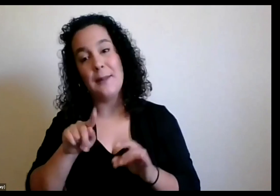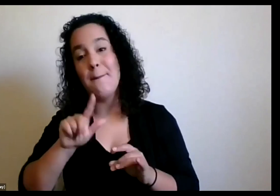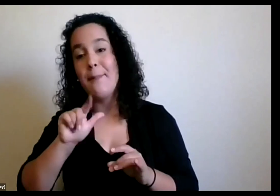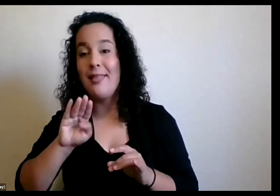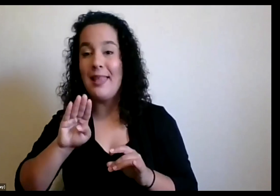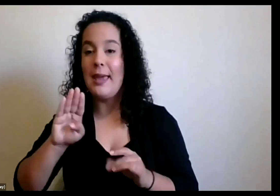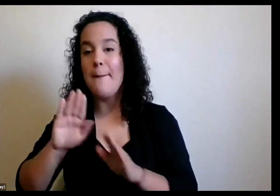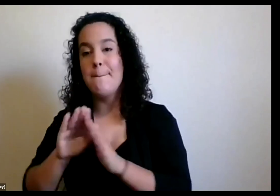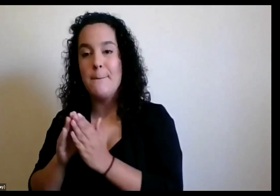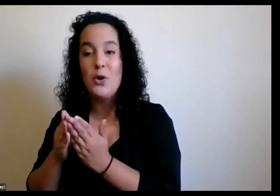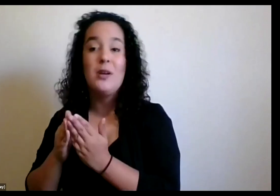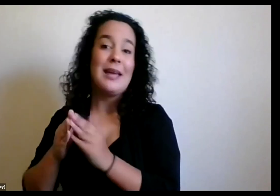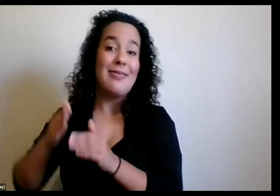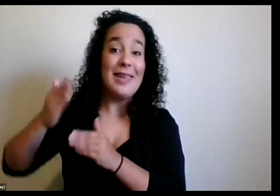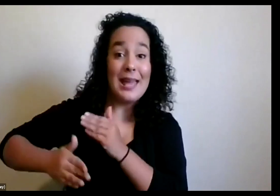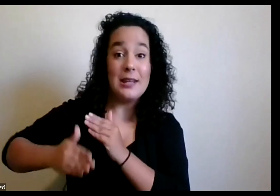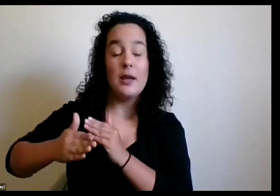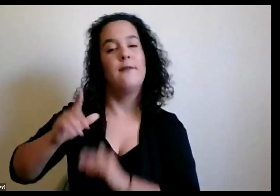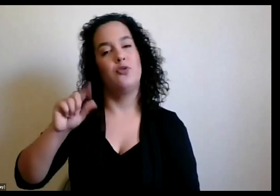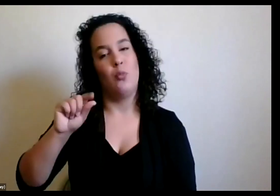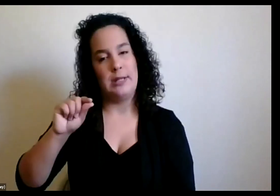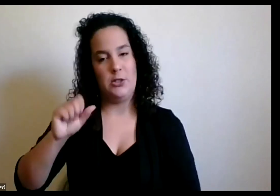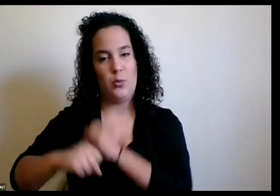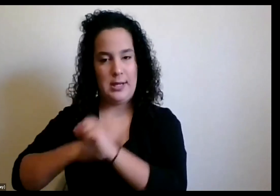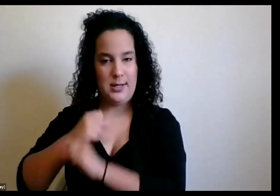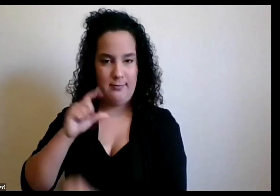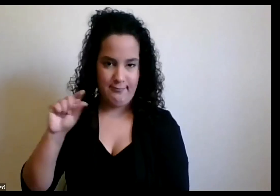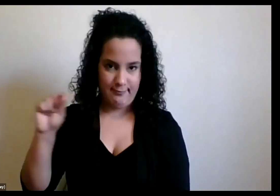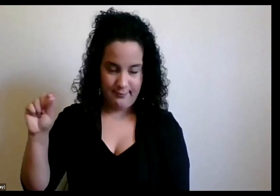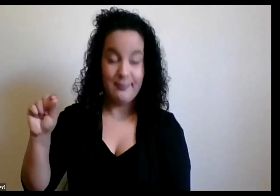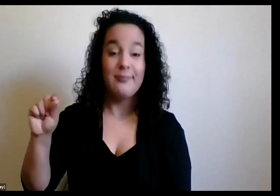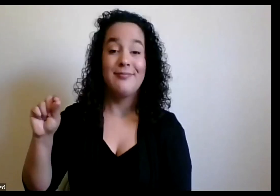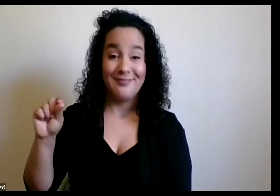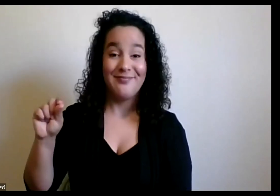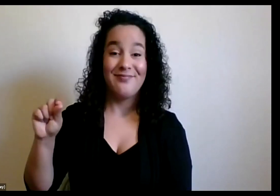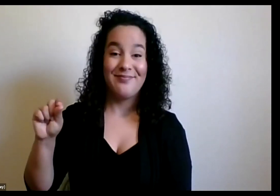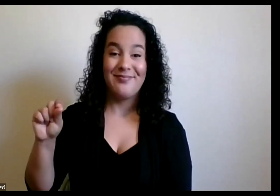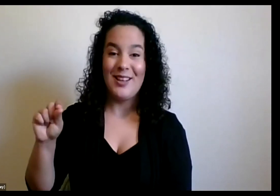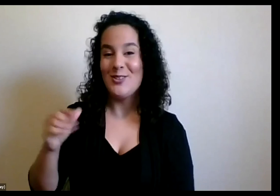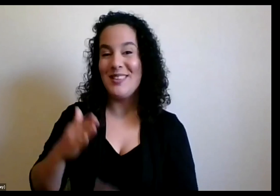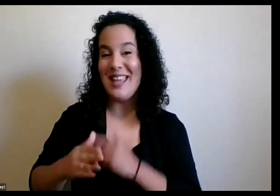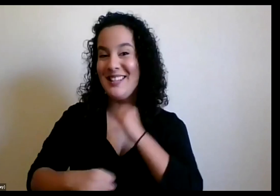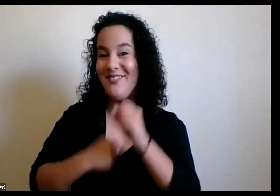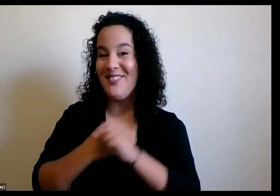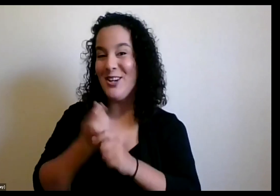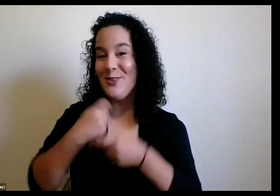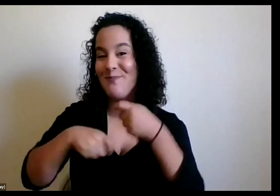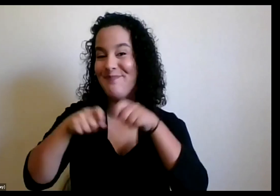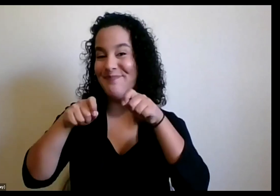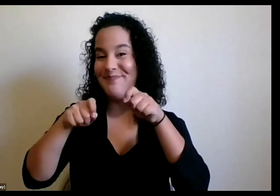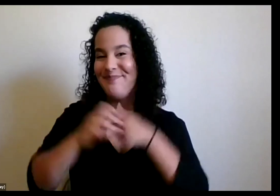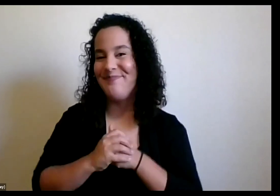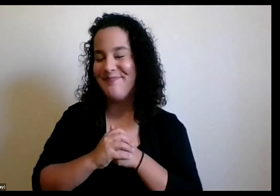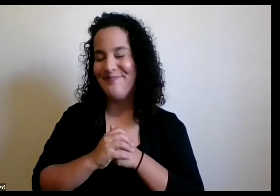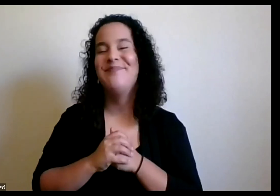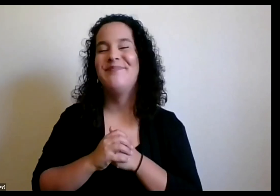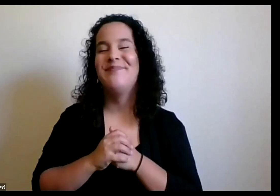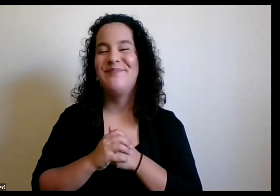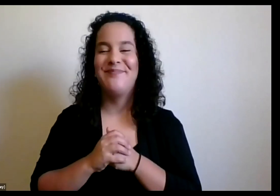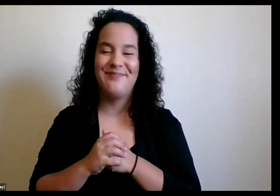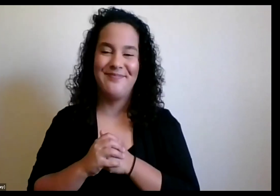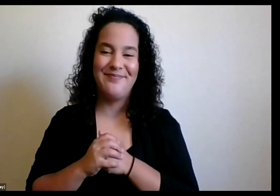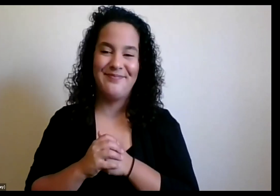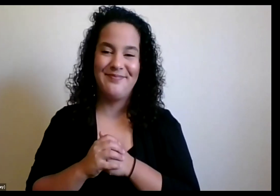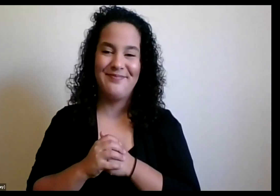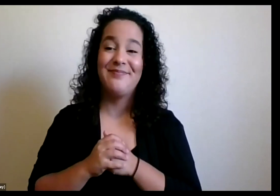of 2020. So sort of wrap up this year for so many reasons. Yes, and a